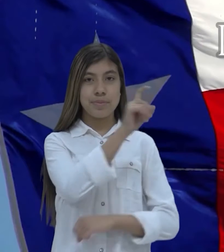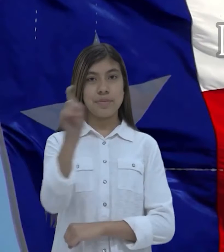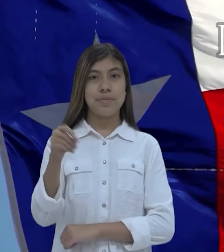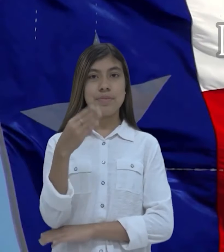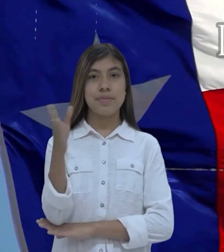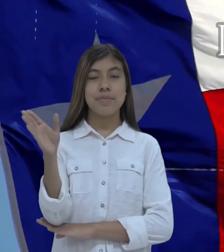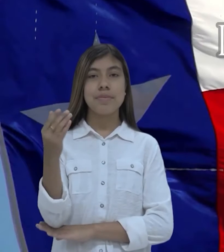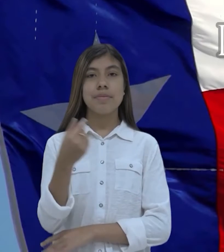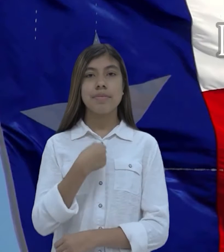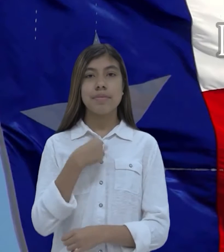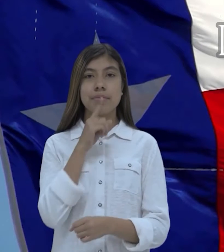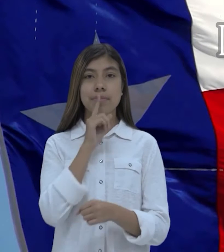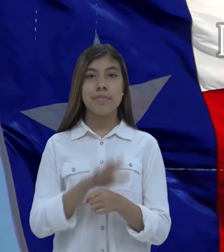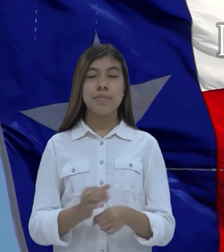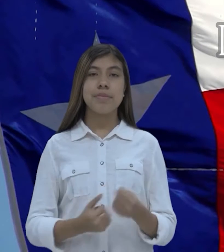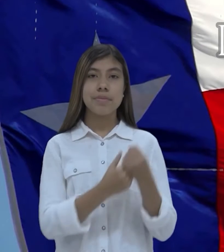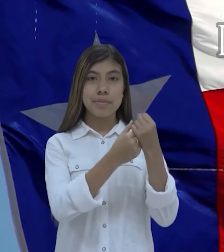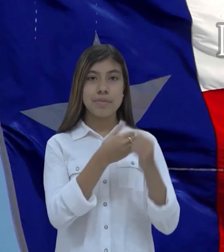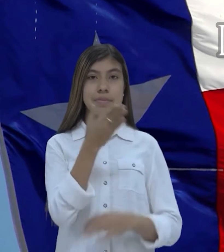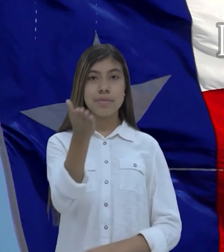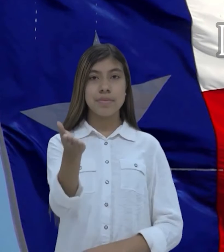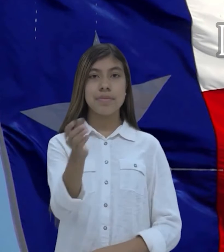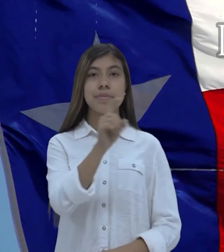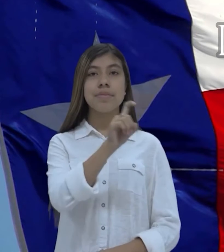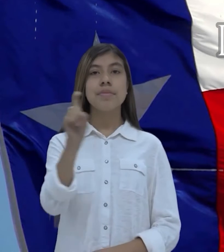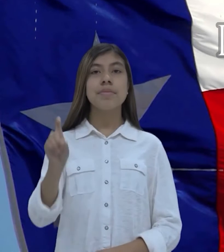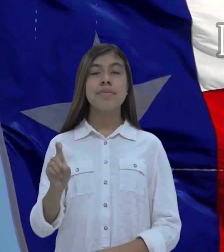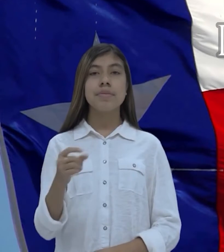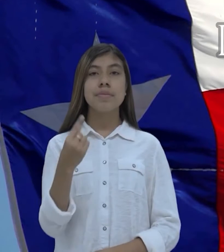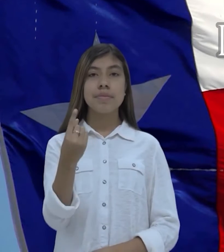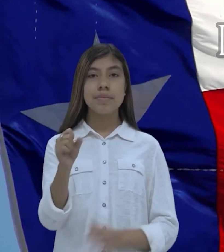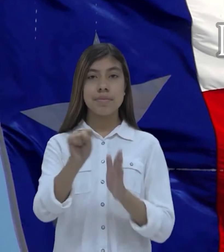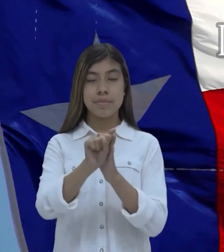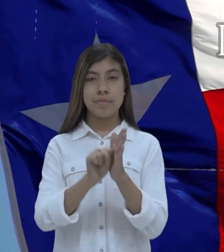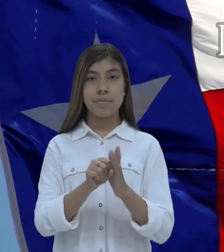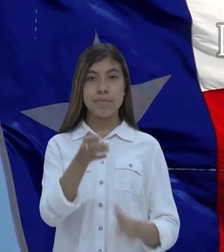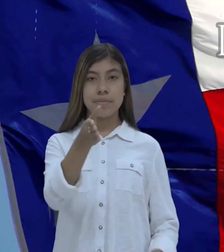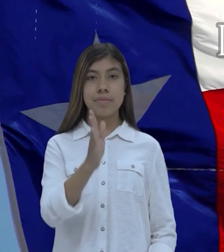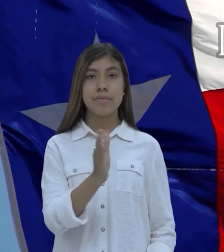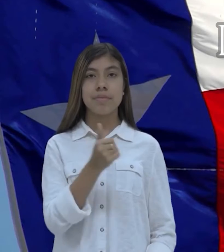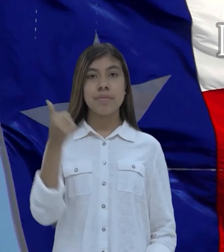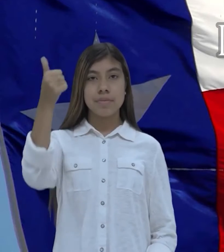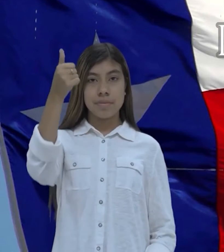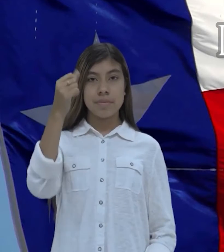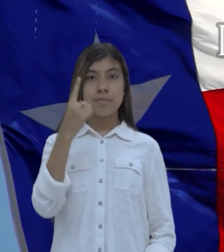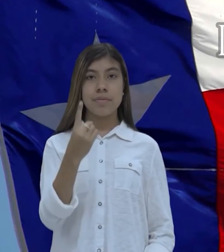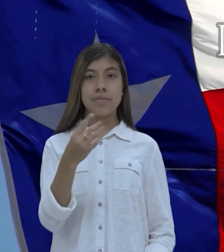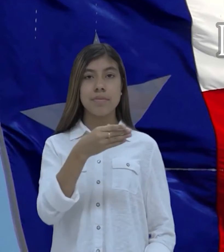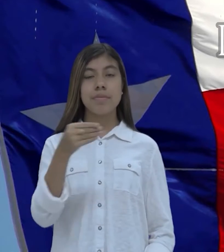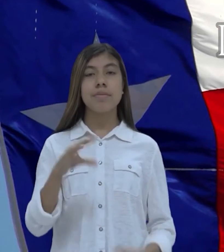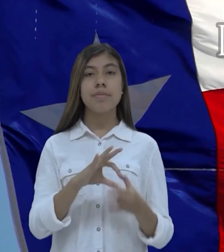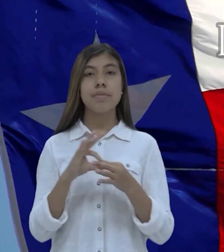the Texas flag. I pledge allegiance to thee, Texas, one state, under